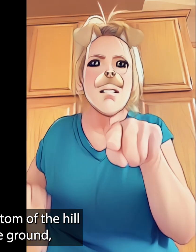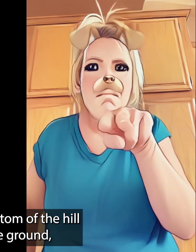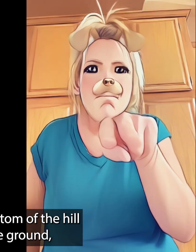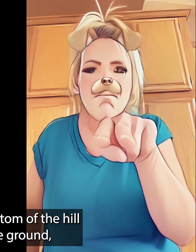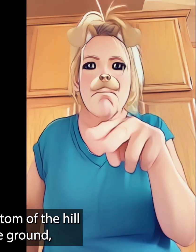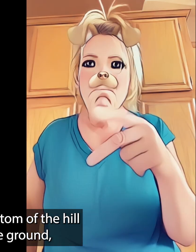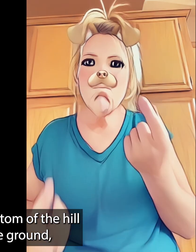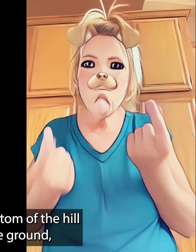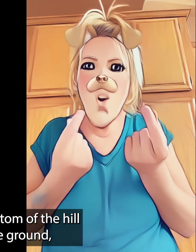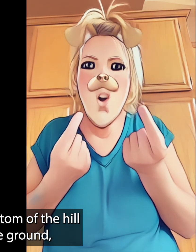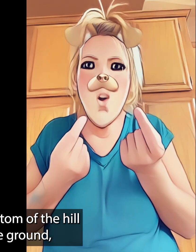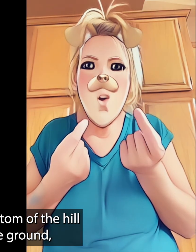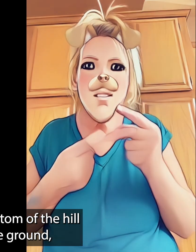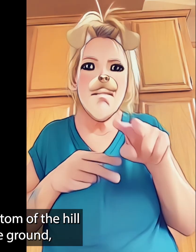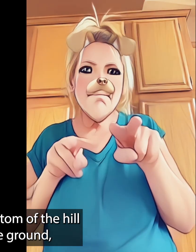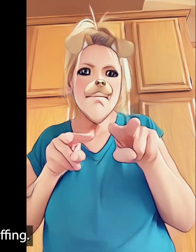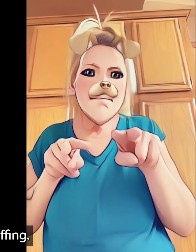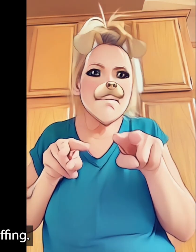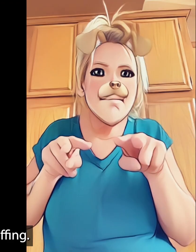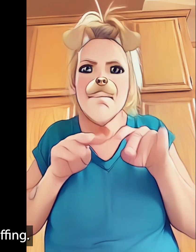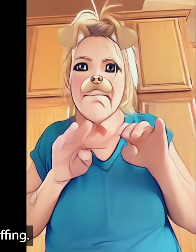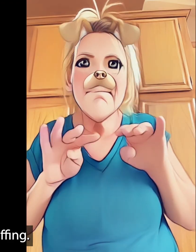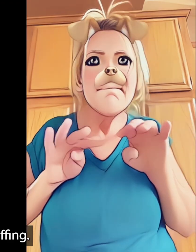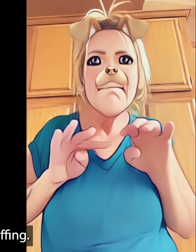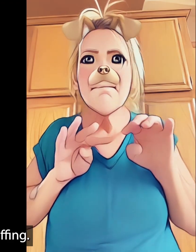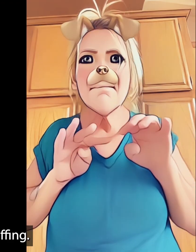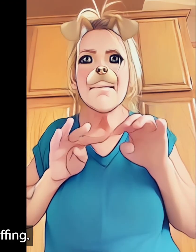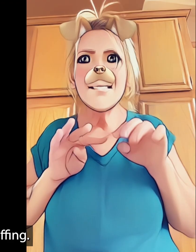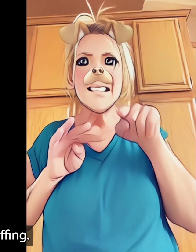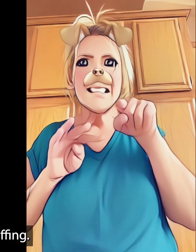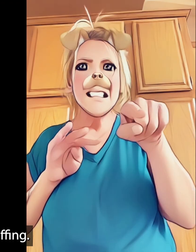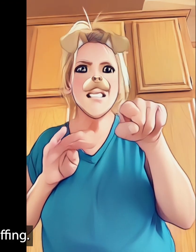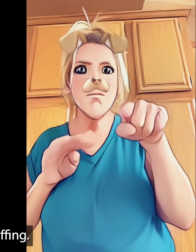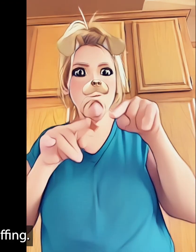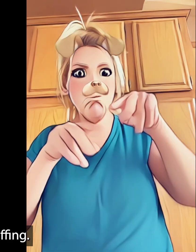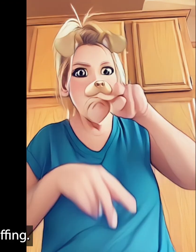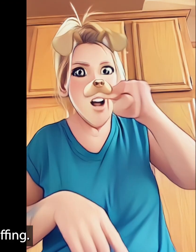hill with his nose to the ground, sniffing and sniffing.